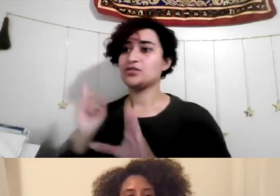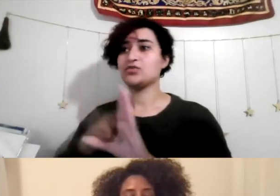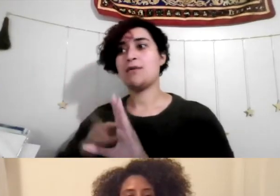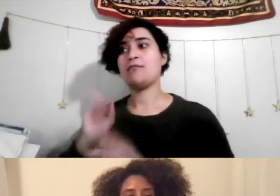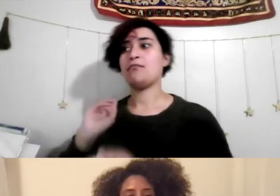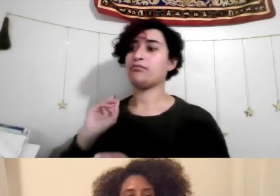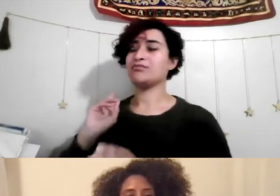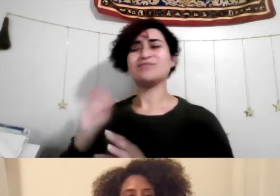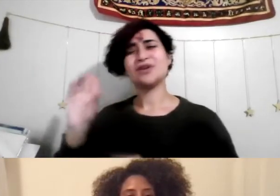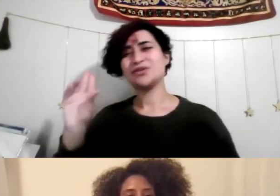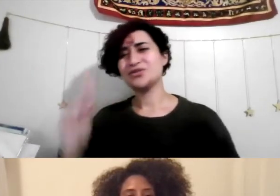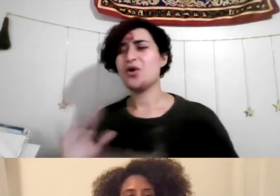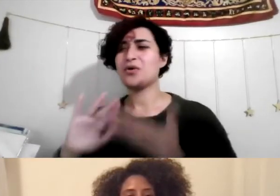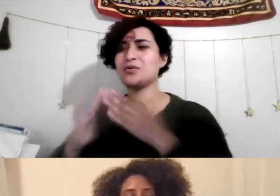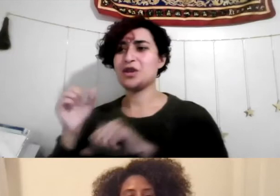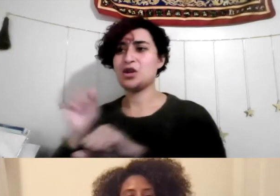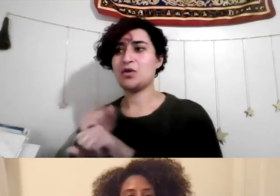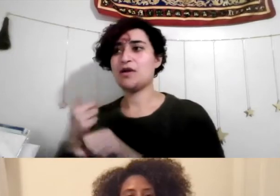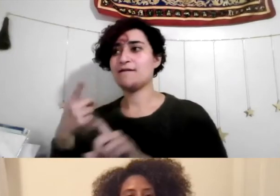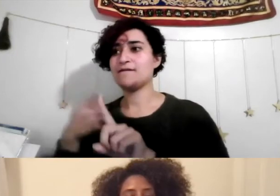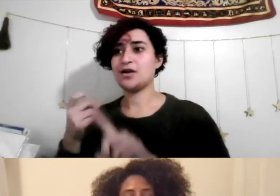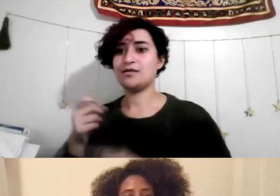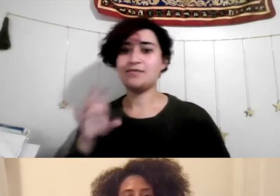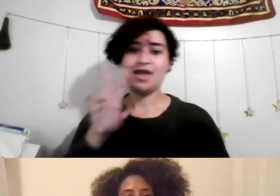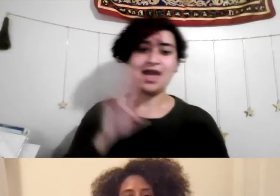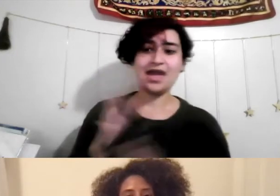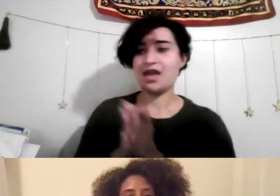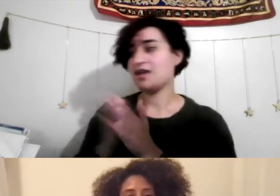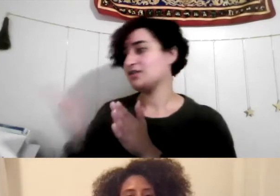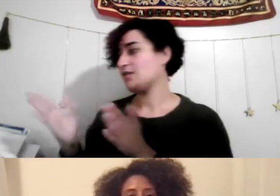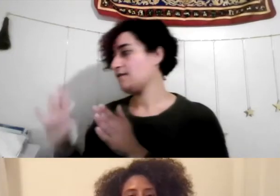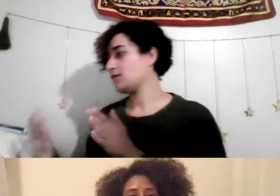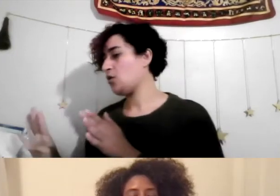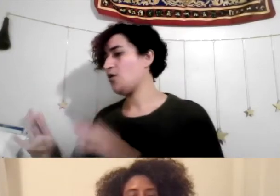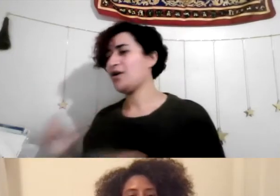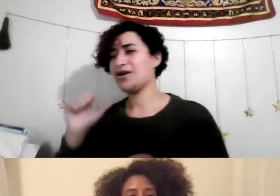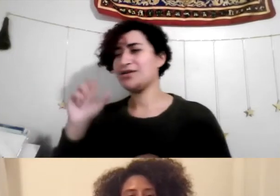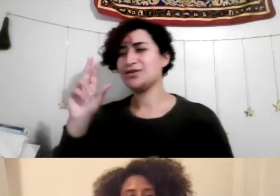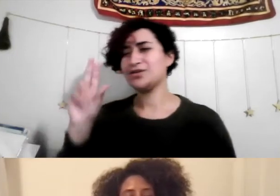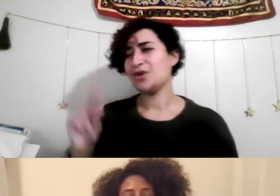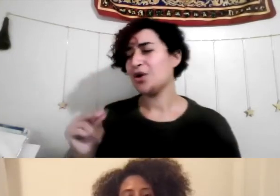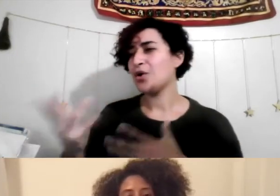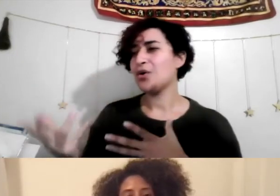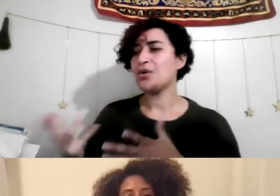is no community work from 8:30 to 4:30. Mm-hmm. There